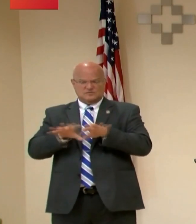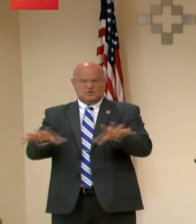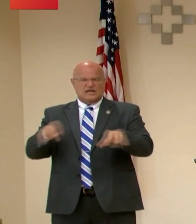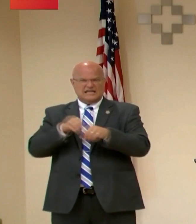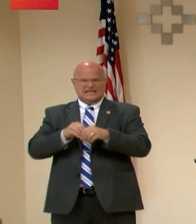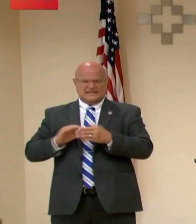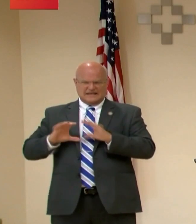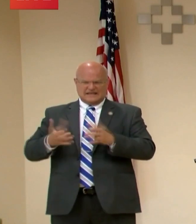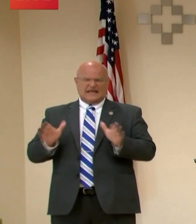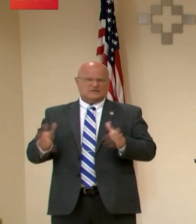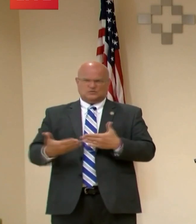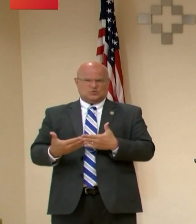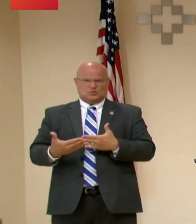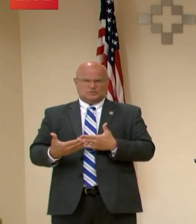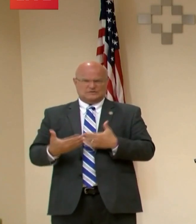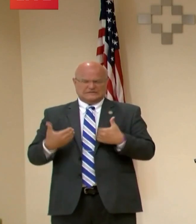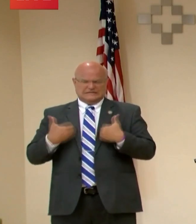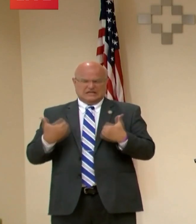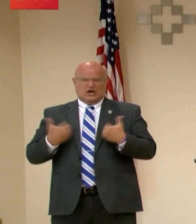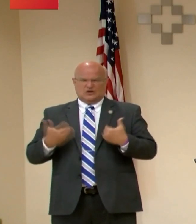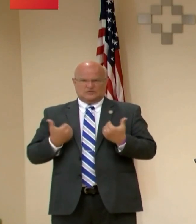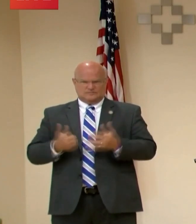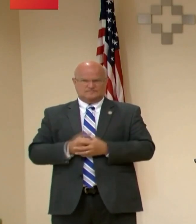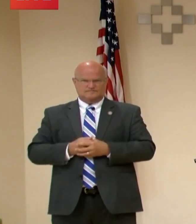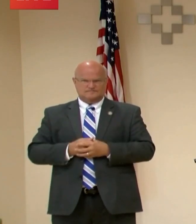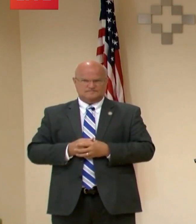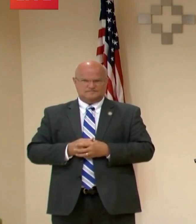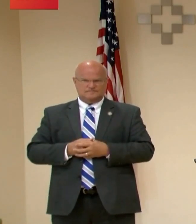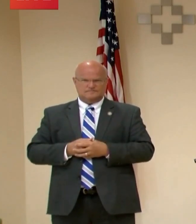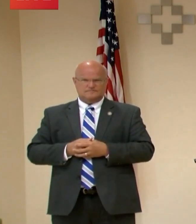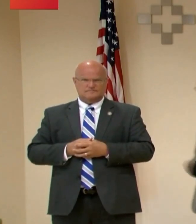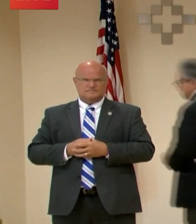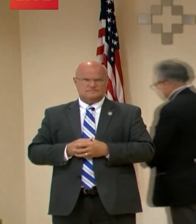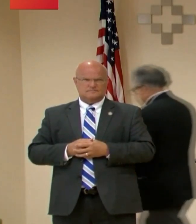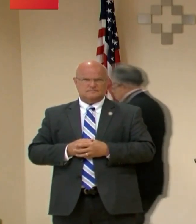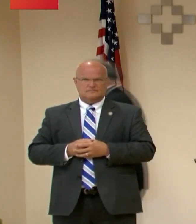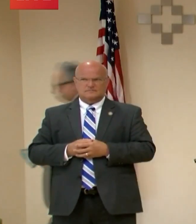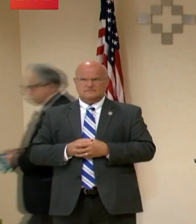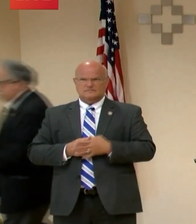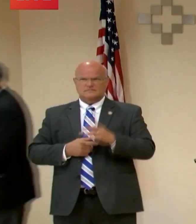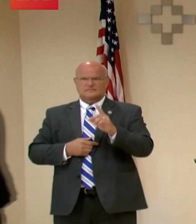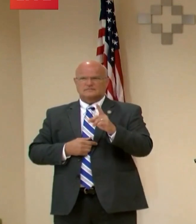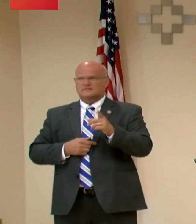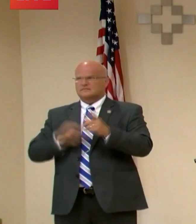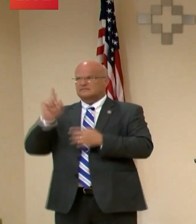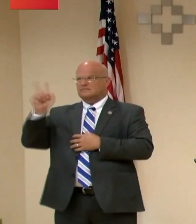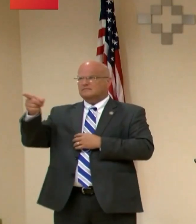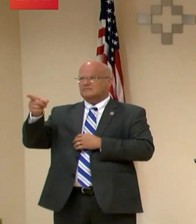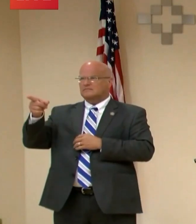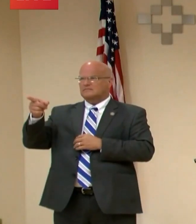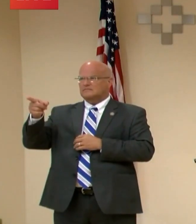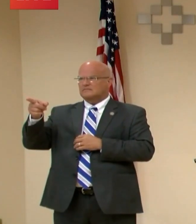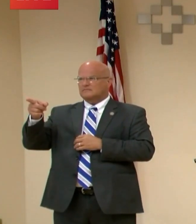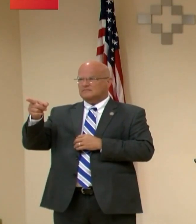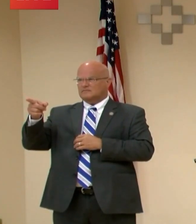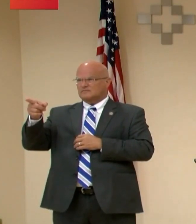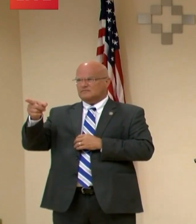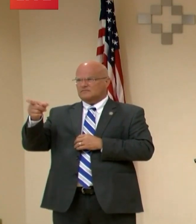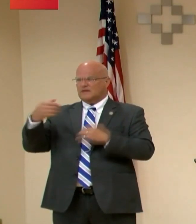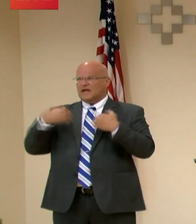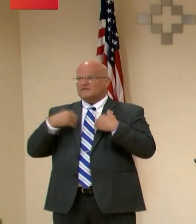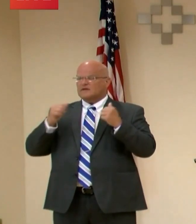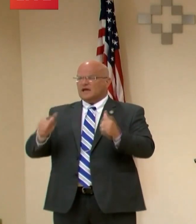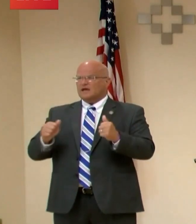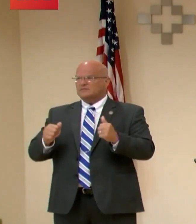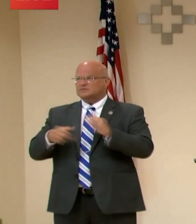it in their classroom environment the younger they are. To a question? Yes. Yes, sir. Have you